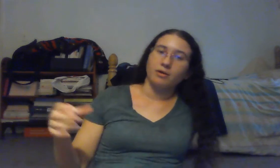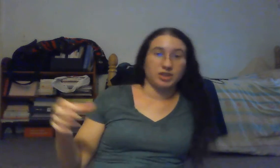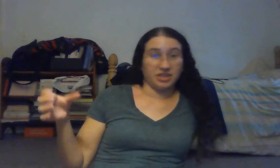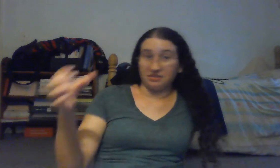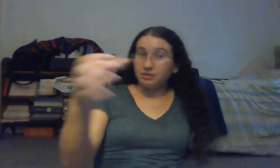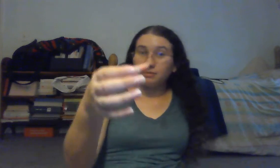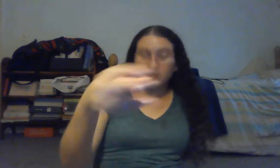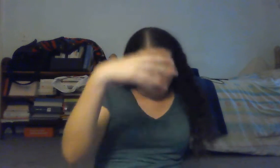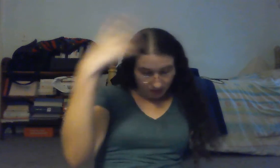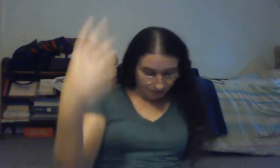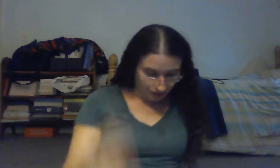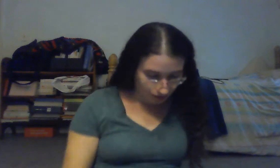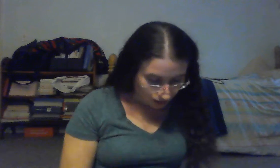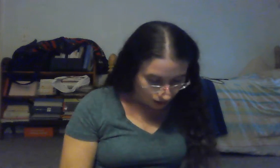She give you. Same thing.